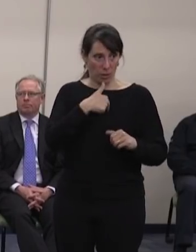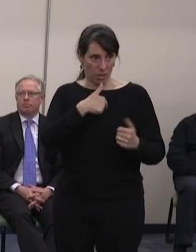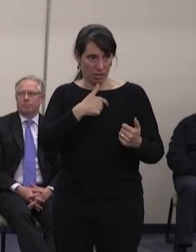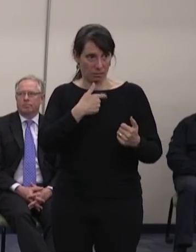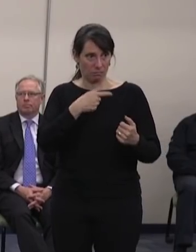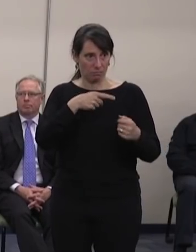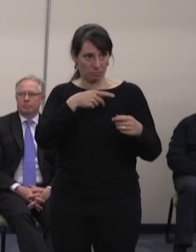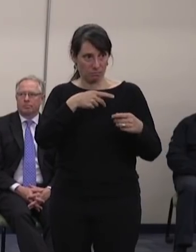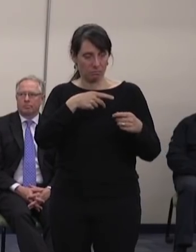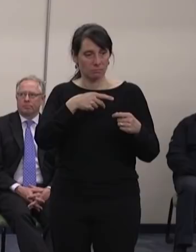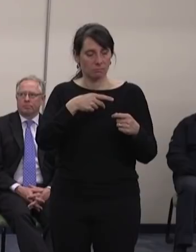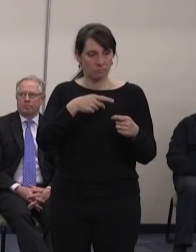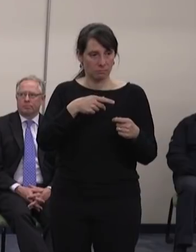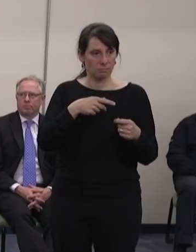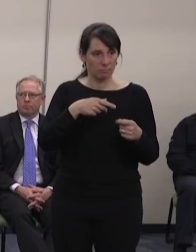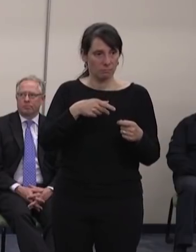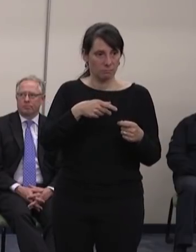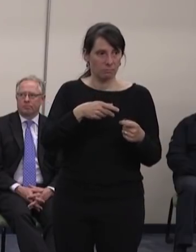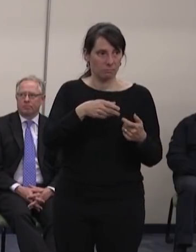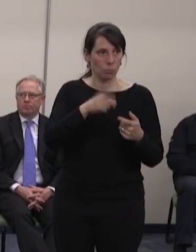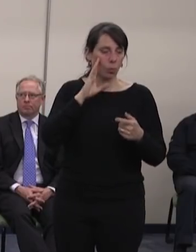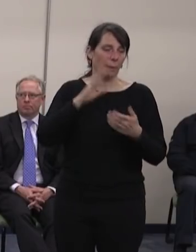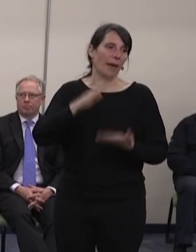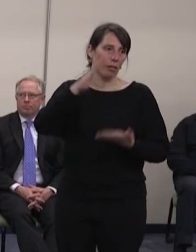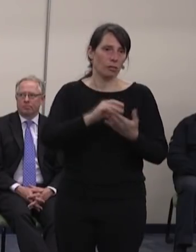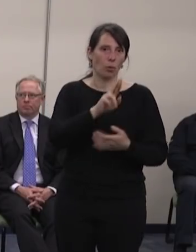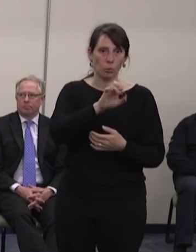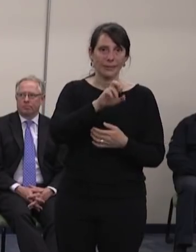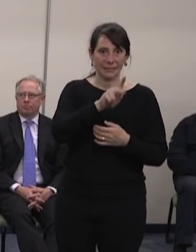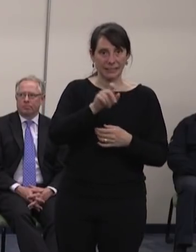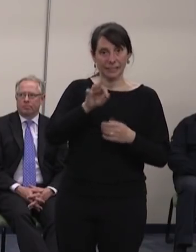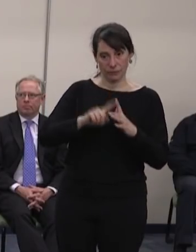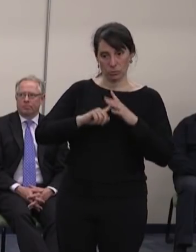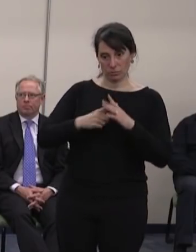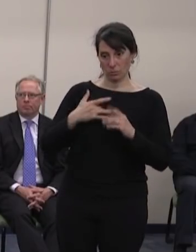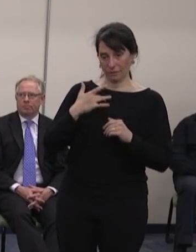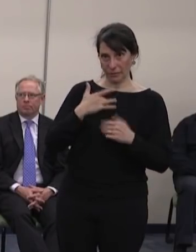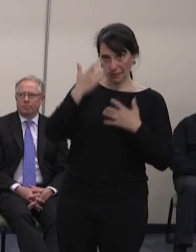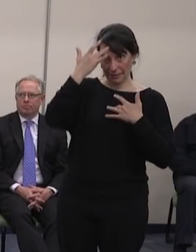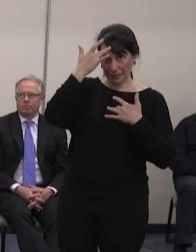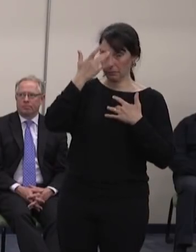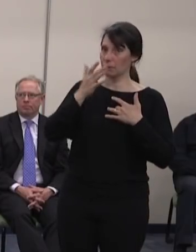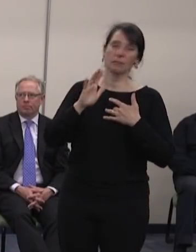develop symptoms of COVID-19, stay home and call your healthcare provider.